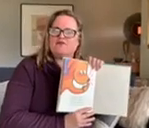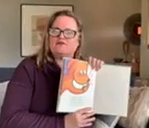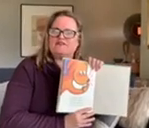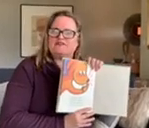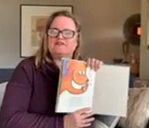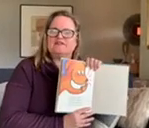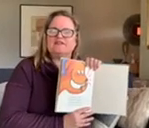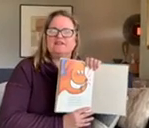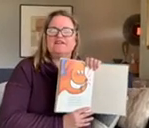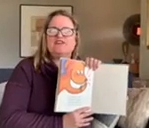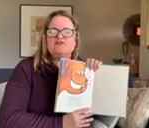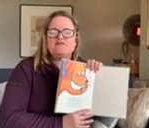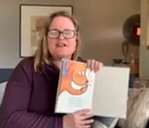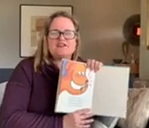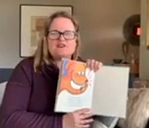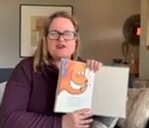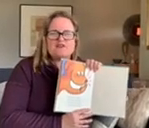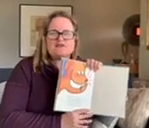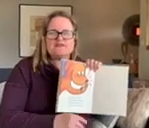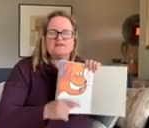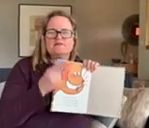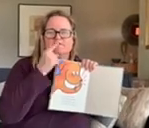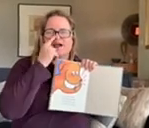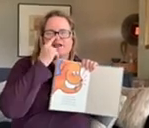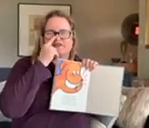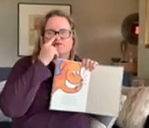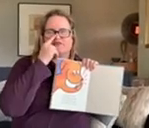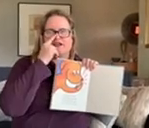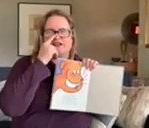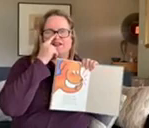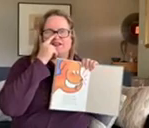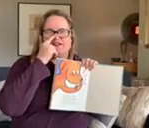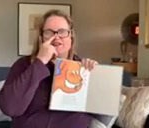nose. Can you find your nose? Mine is right here.